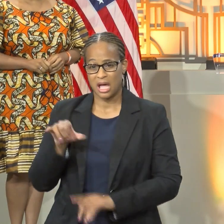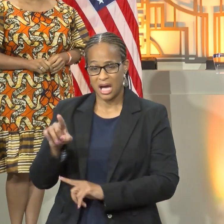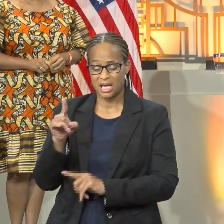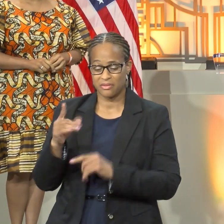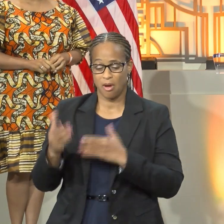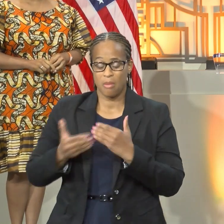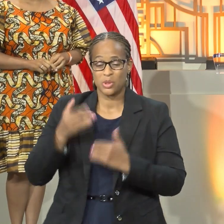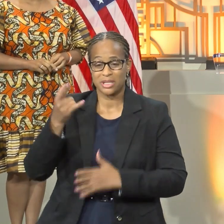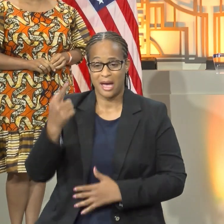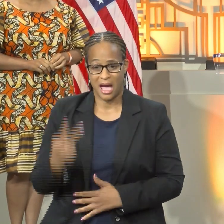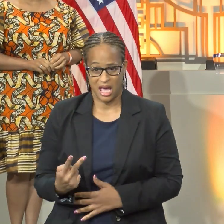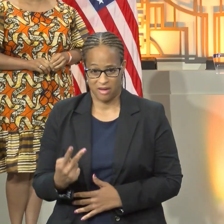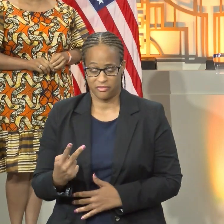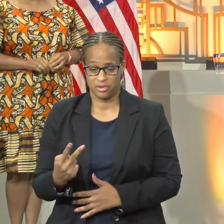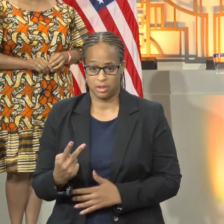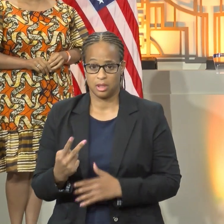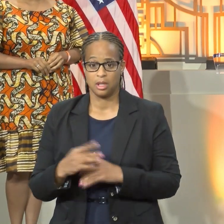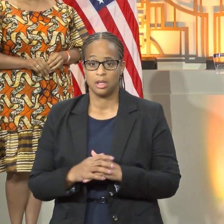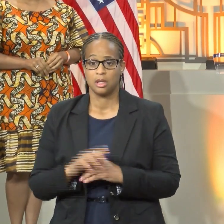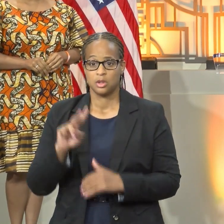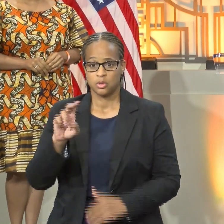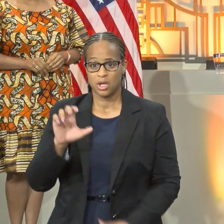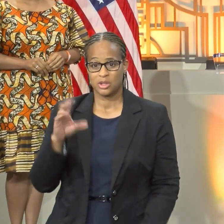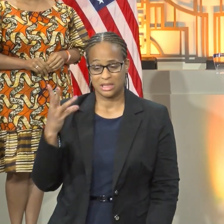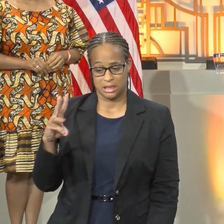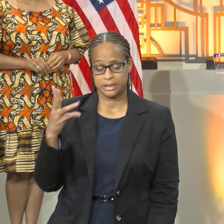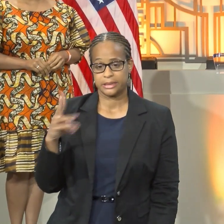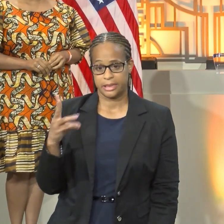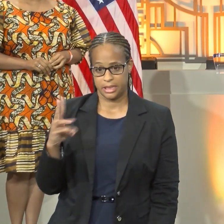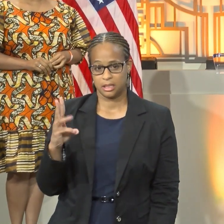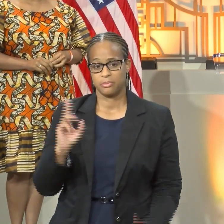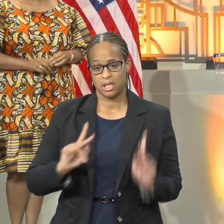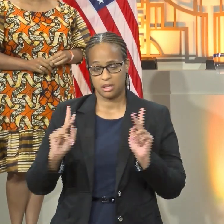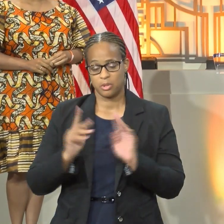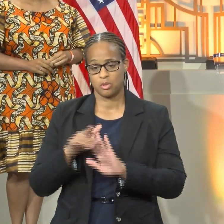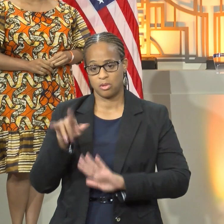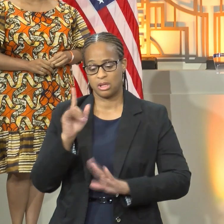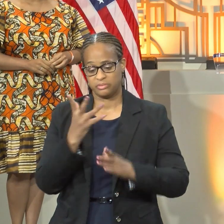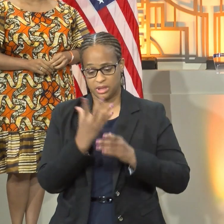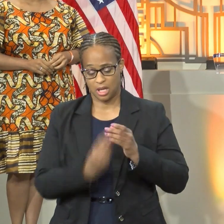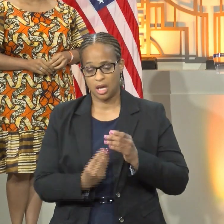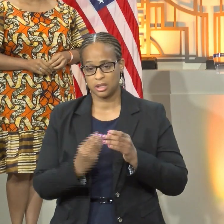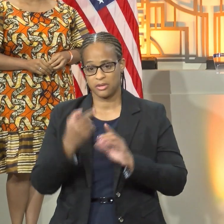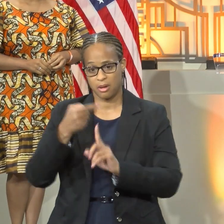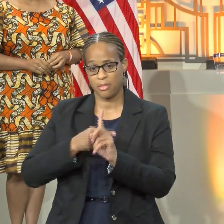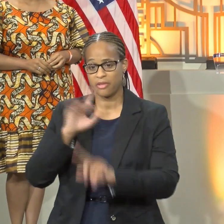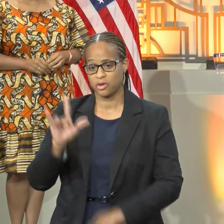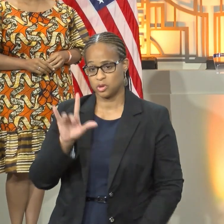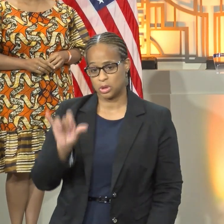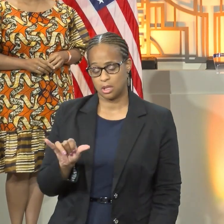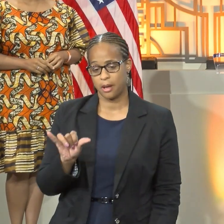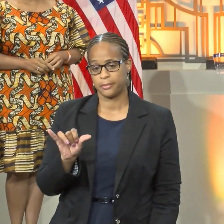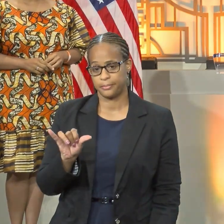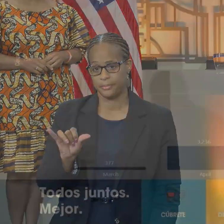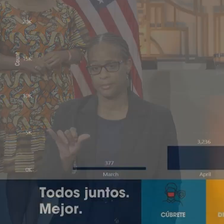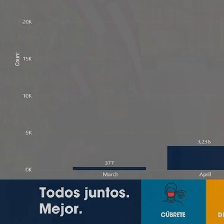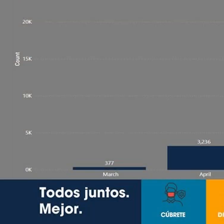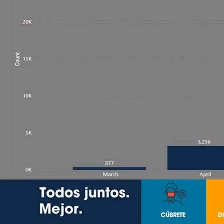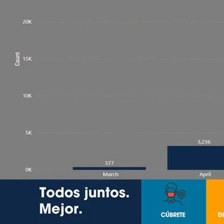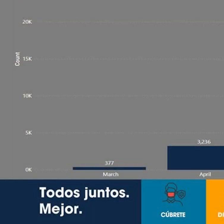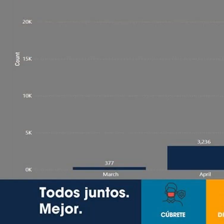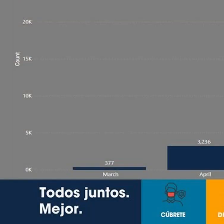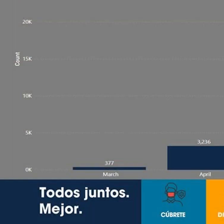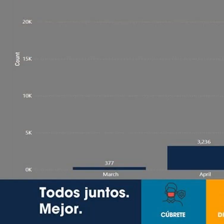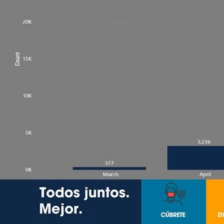nearly half of that number, 216 who have lost their lives in the month of July alone. If you go back